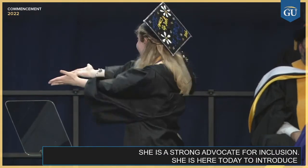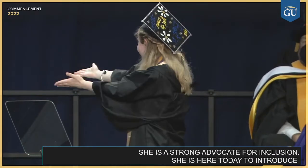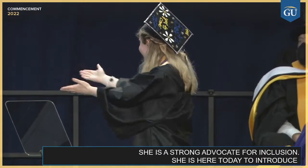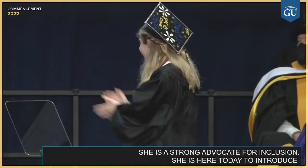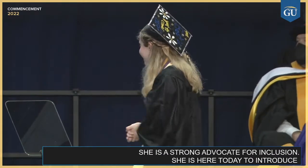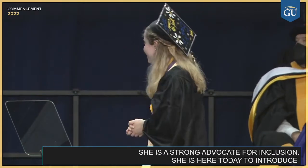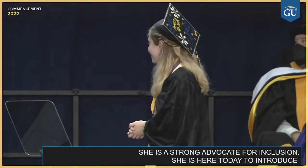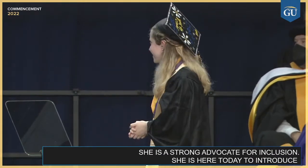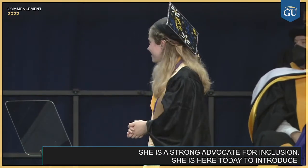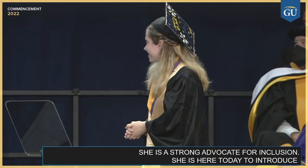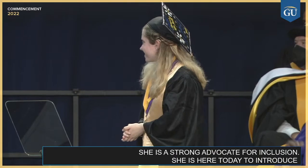Welcome, Marley.